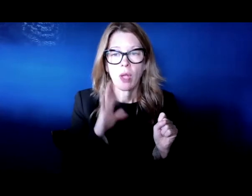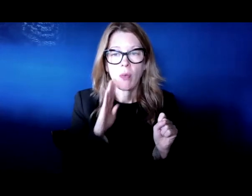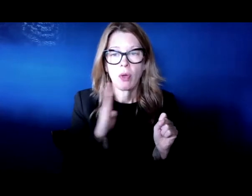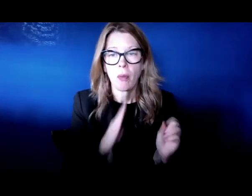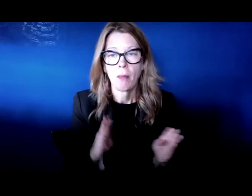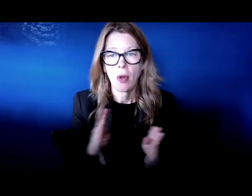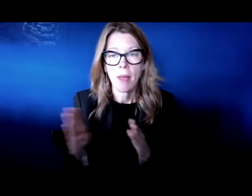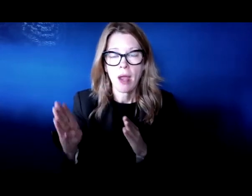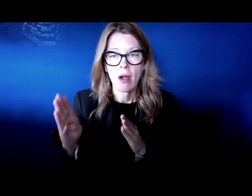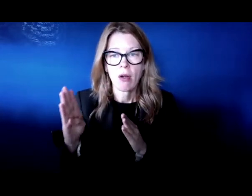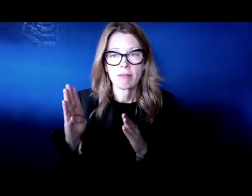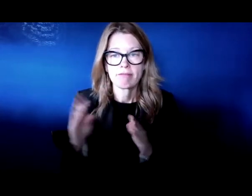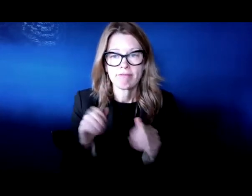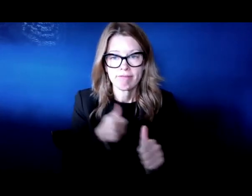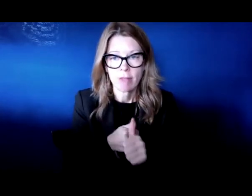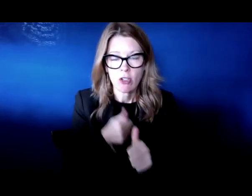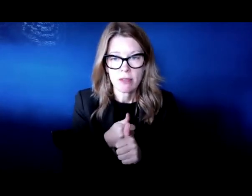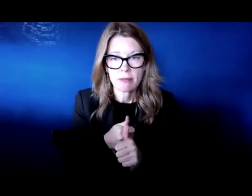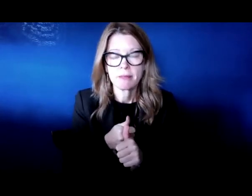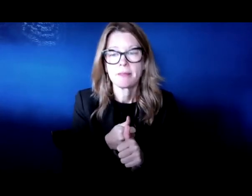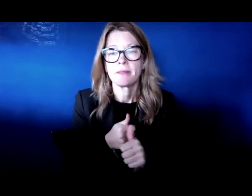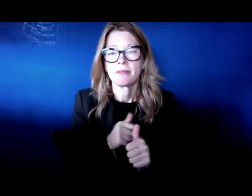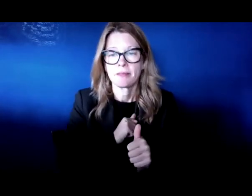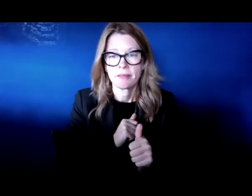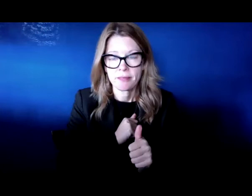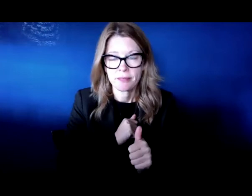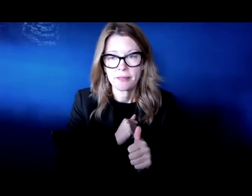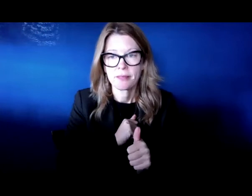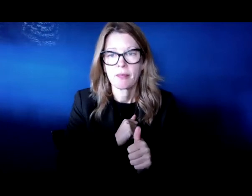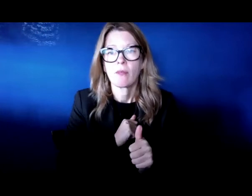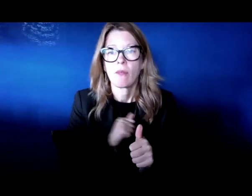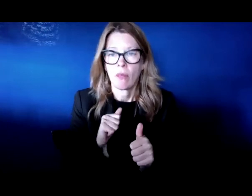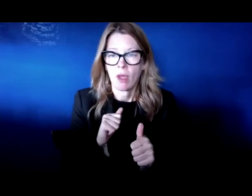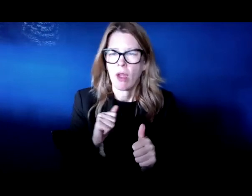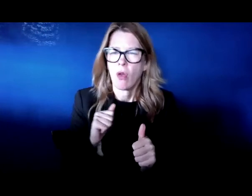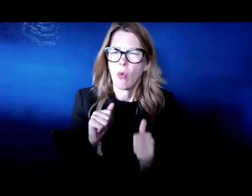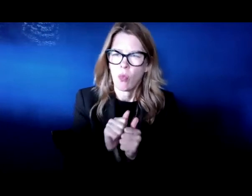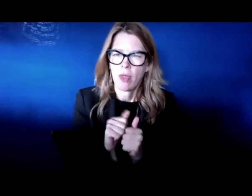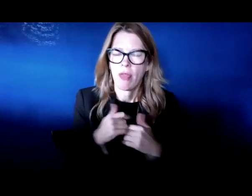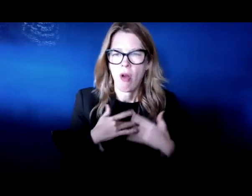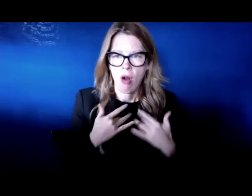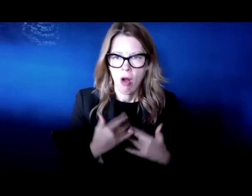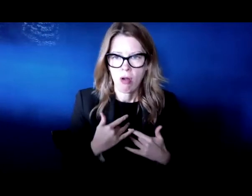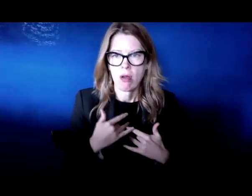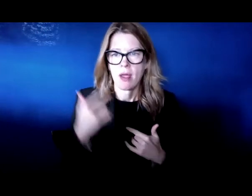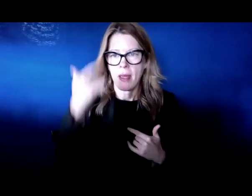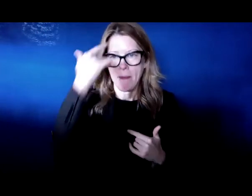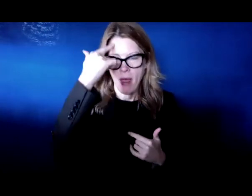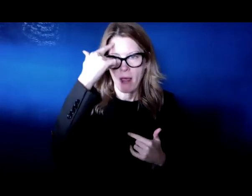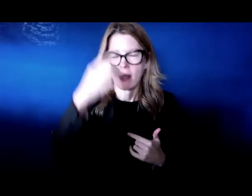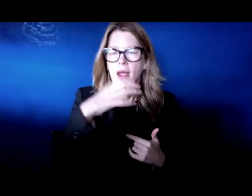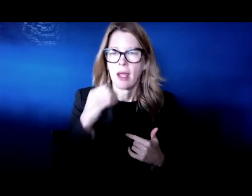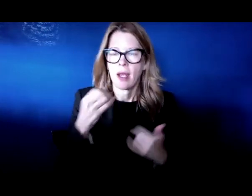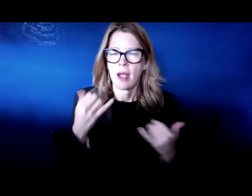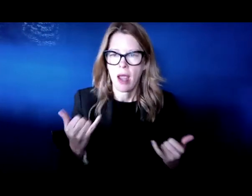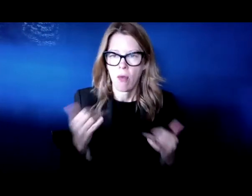and mind to worship Him, let us kneel in silence and with penitent and obedient hearts confess our